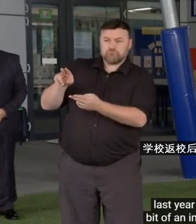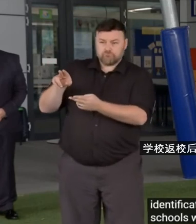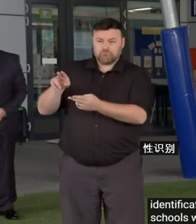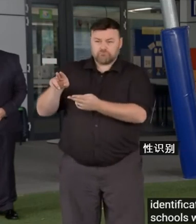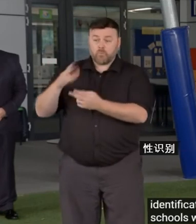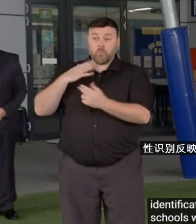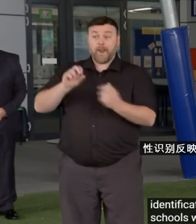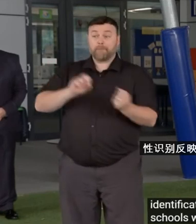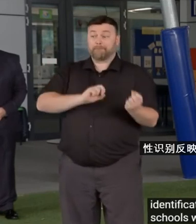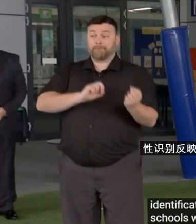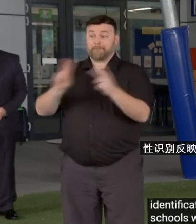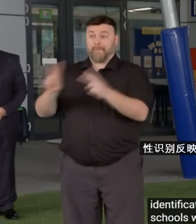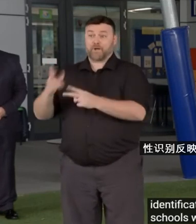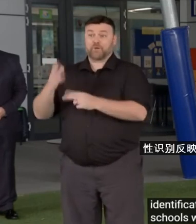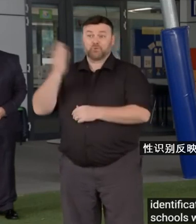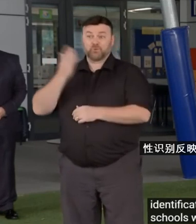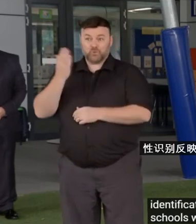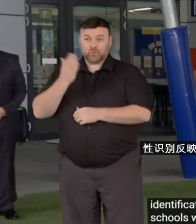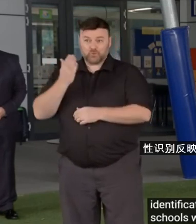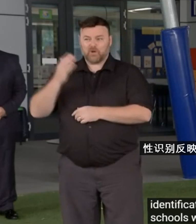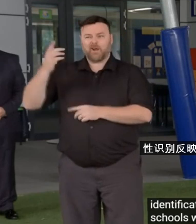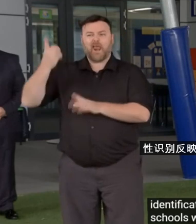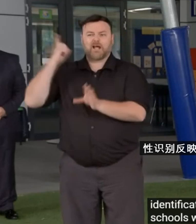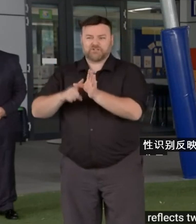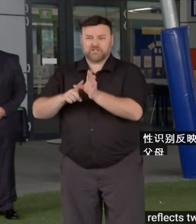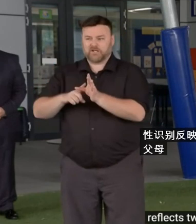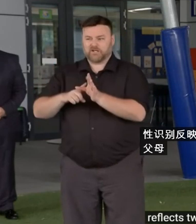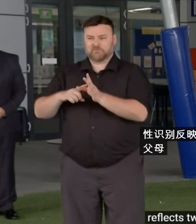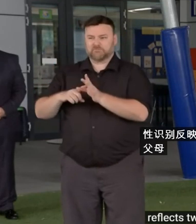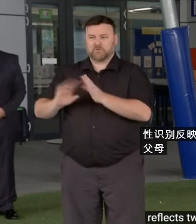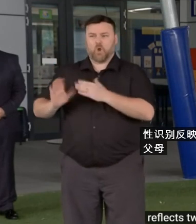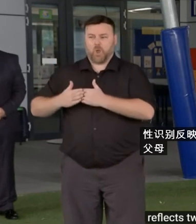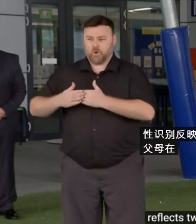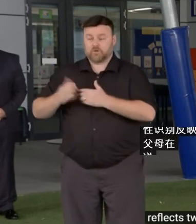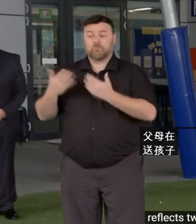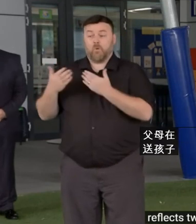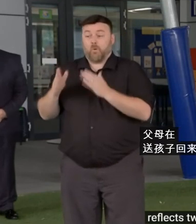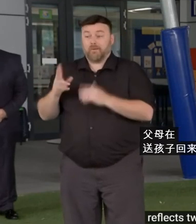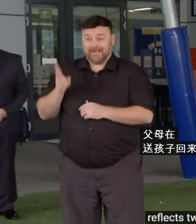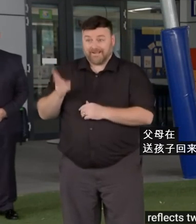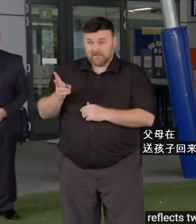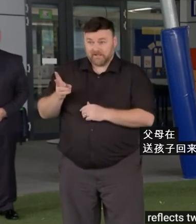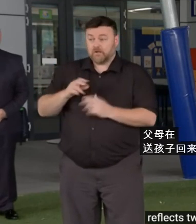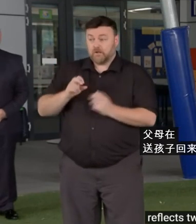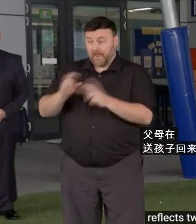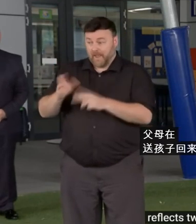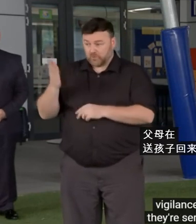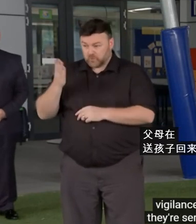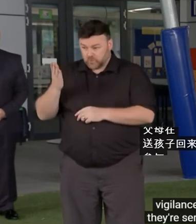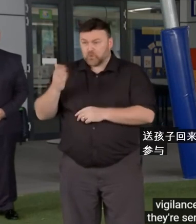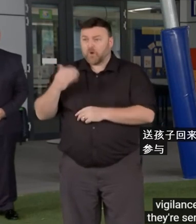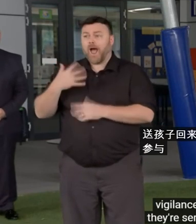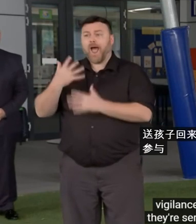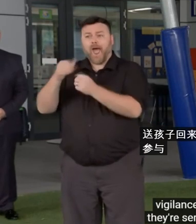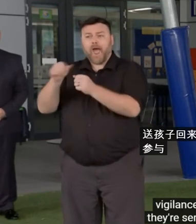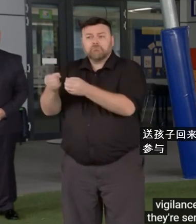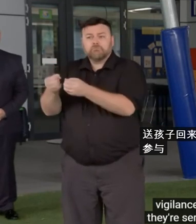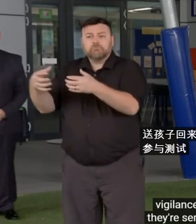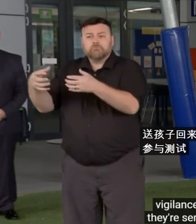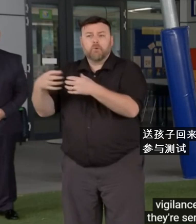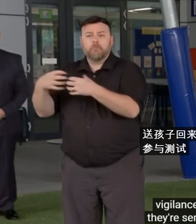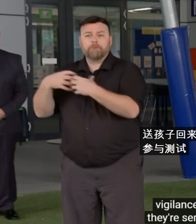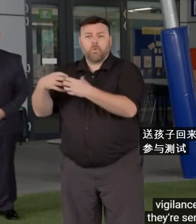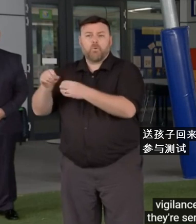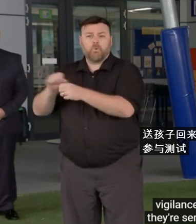back. That reflects two things. One is the vigilance of parents when they're sending children back and more likely to engage in